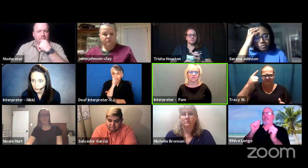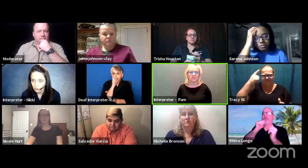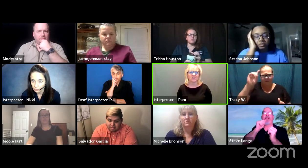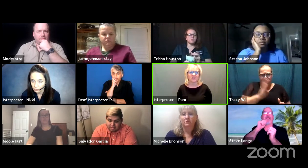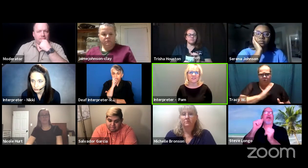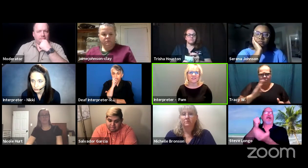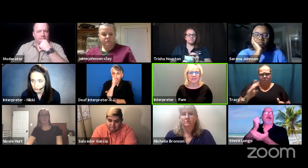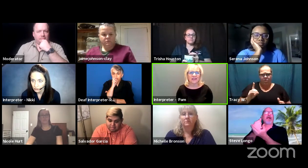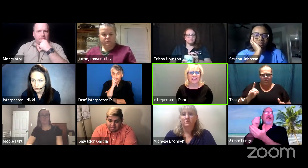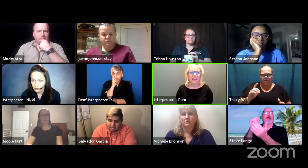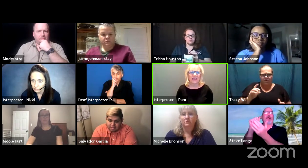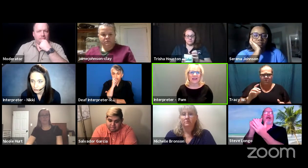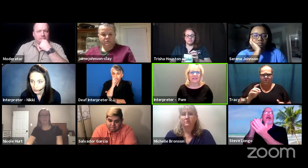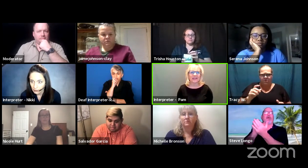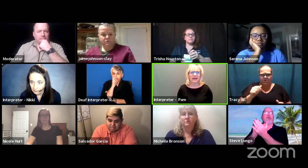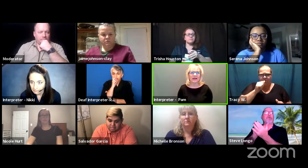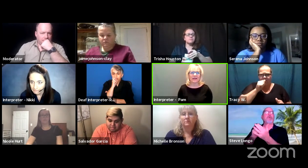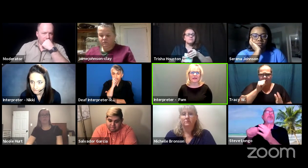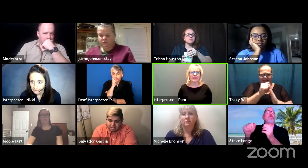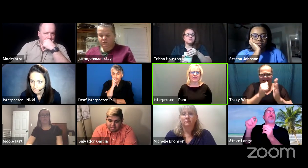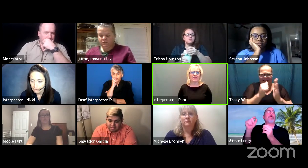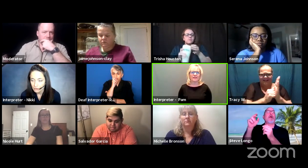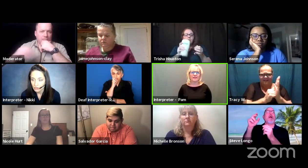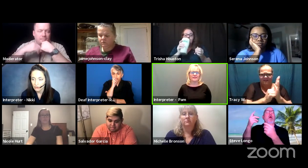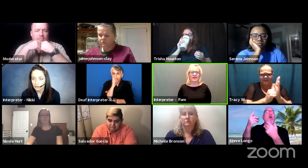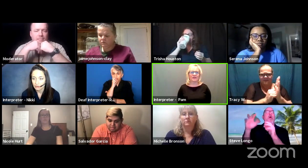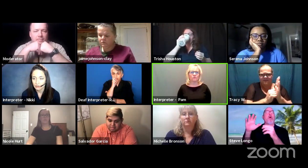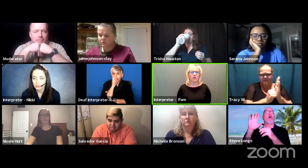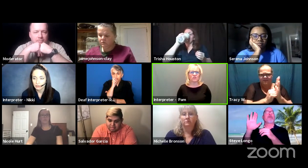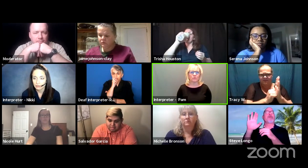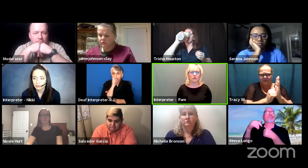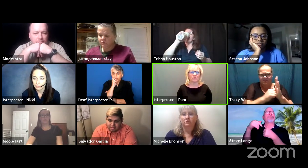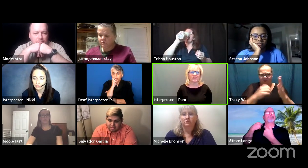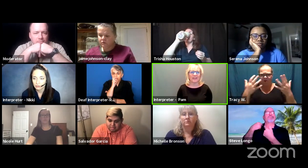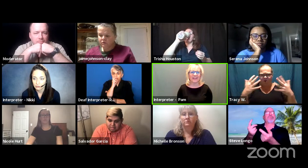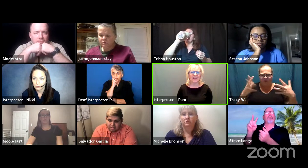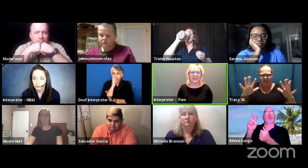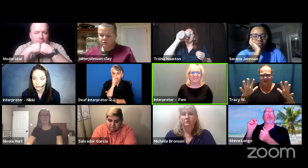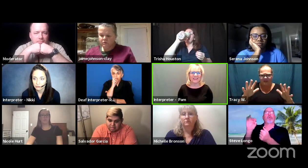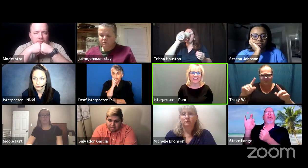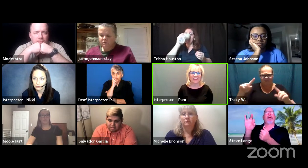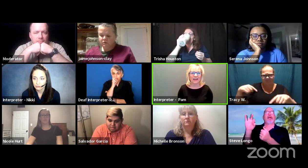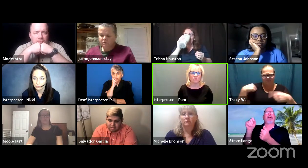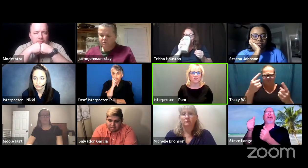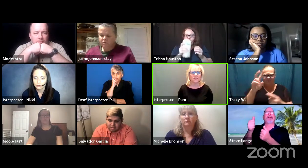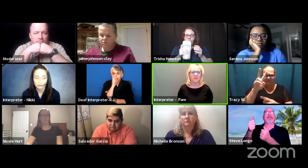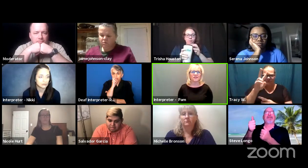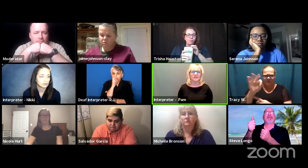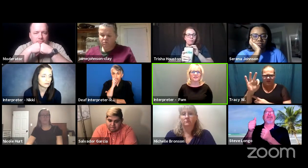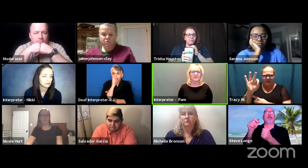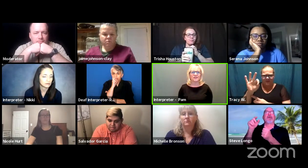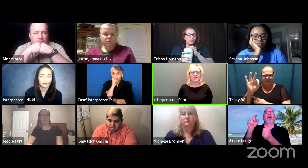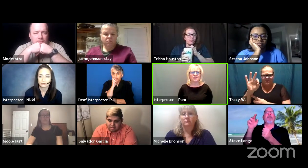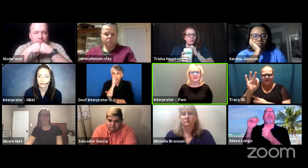$17,724. And that was approved in the account.